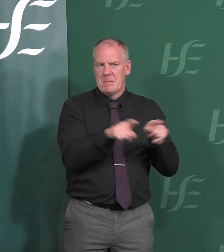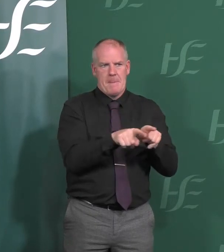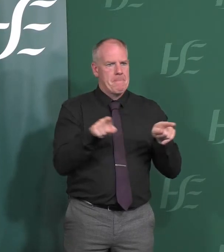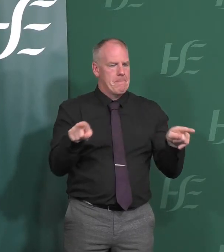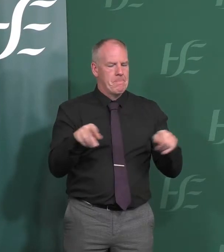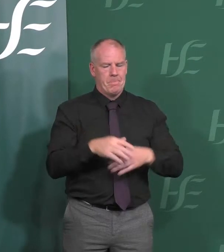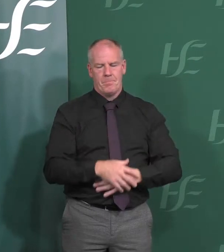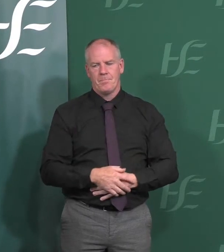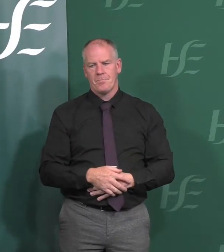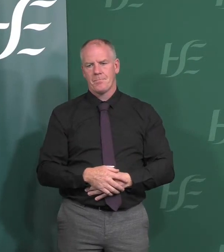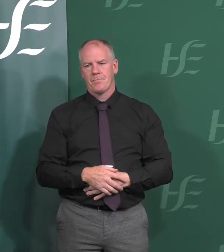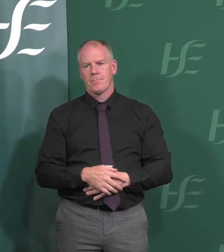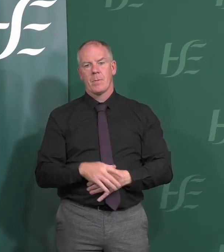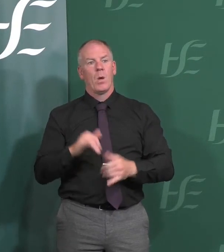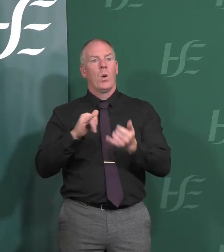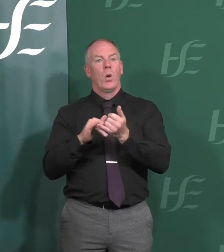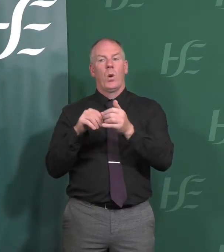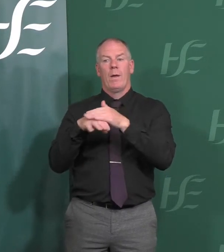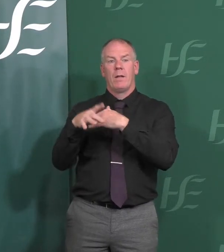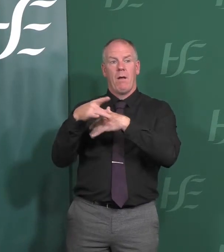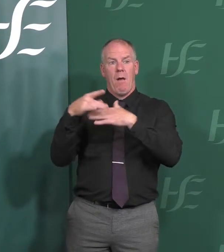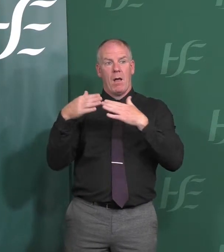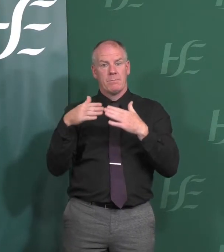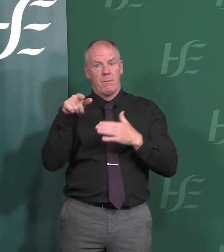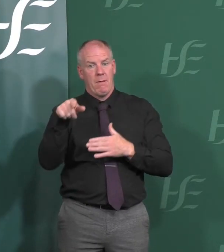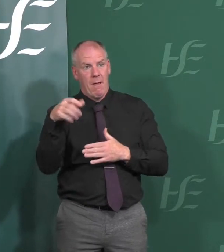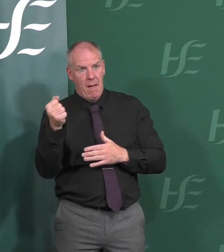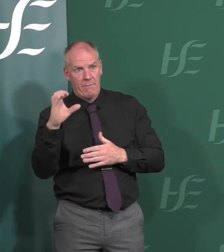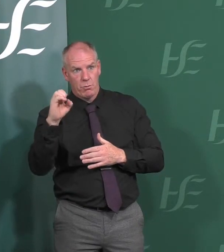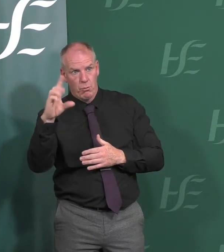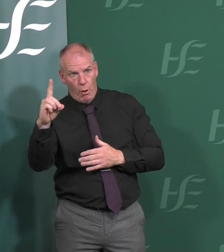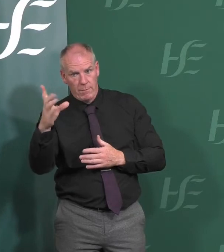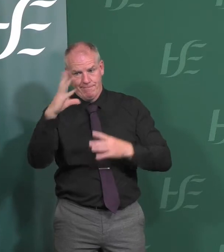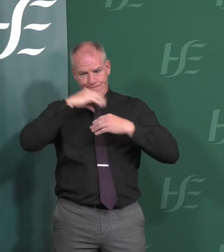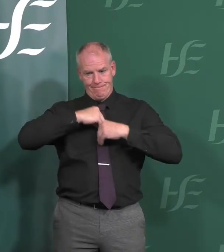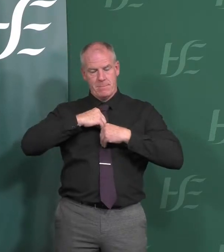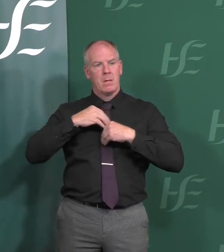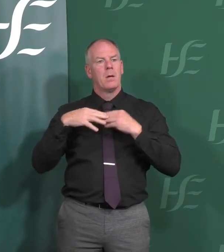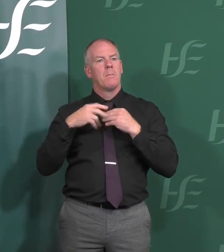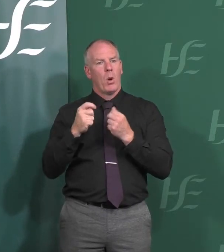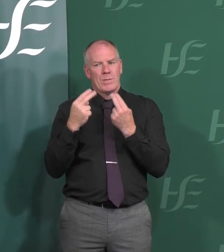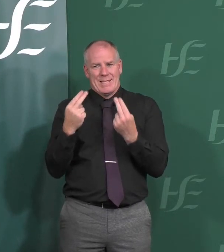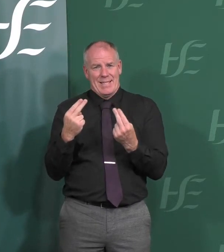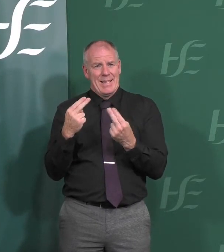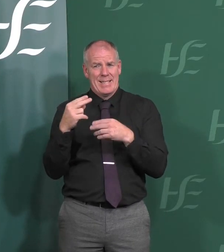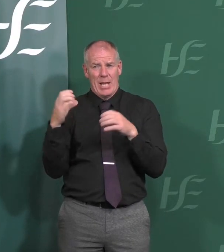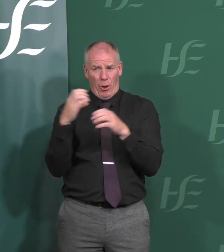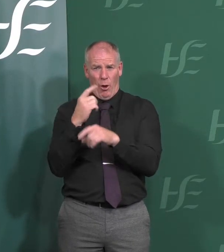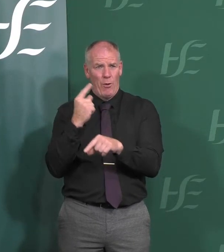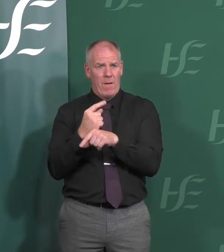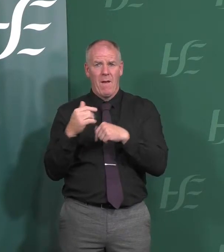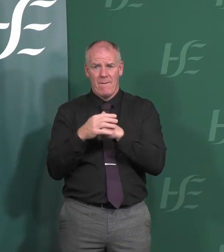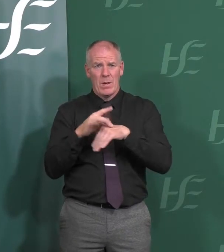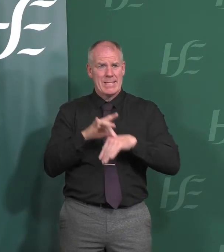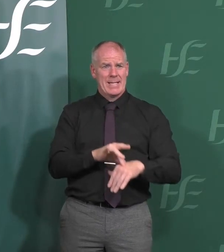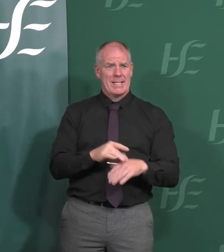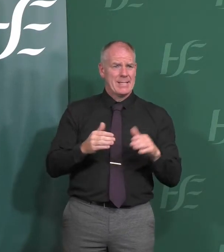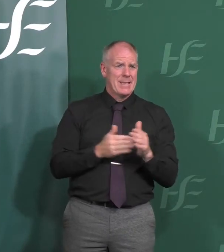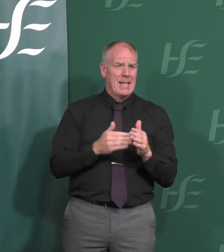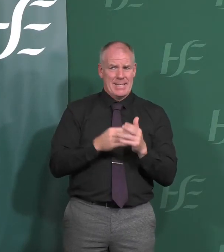the hospitalized COVID-19 cases, most are people who require hospital care for the disease